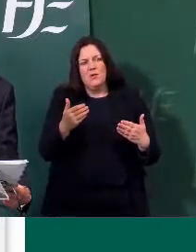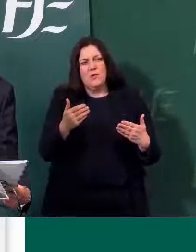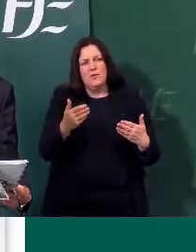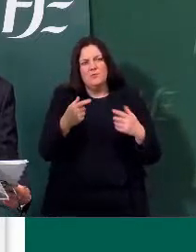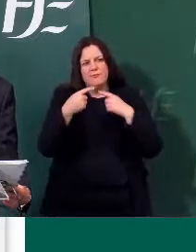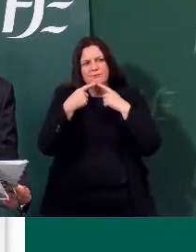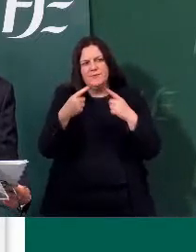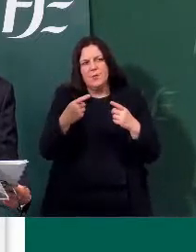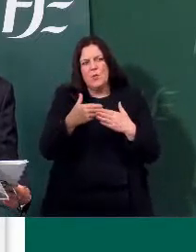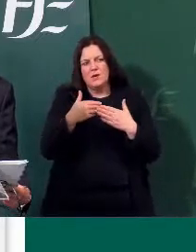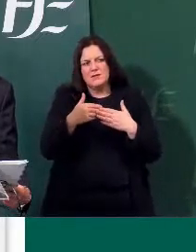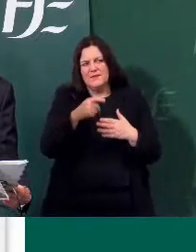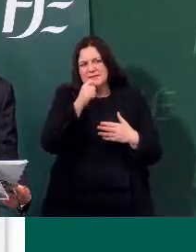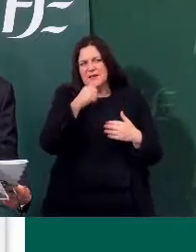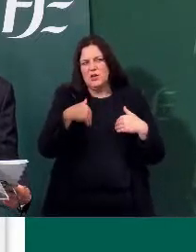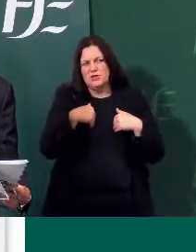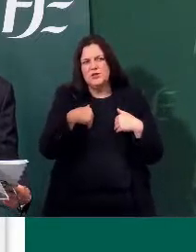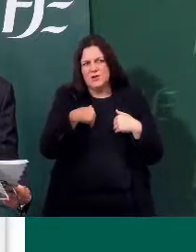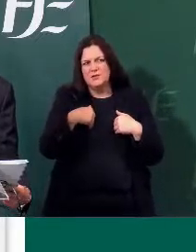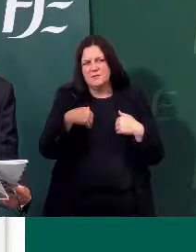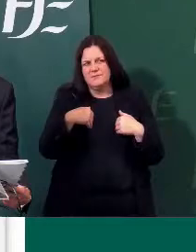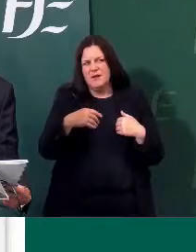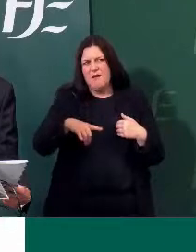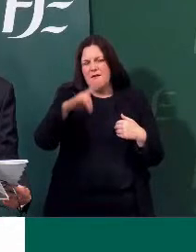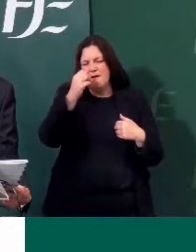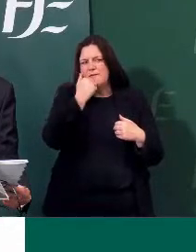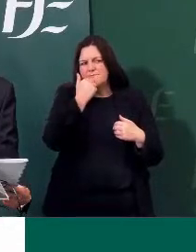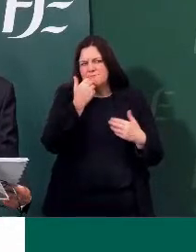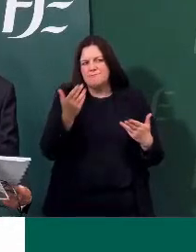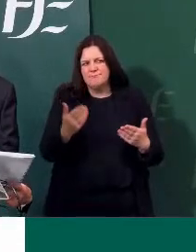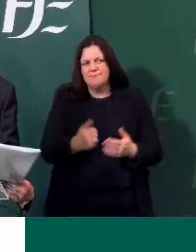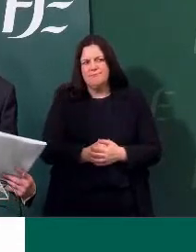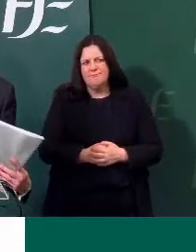have reinforced their concern over the emergence of this particular